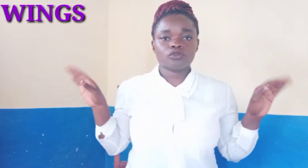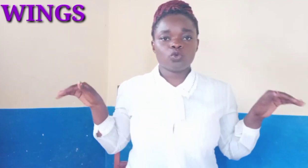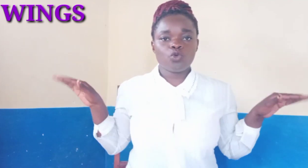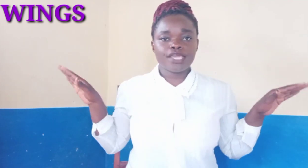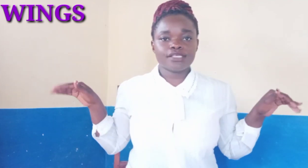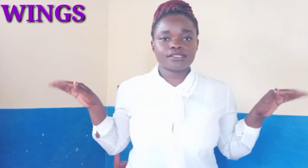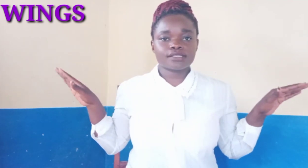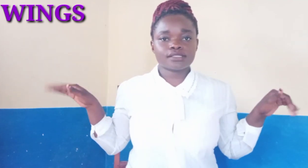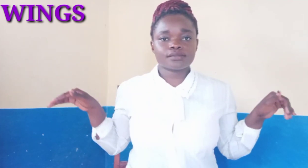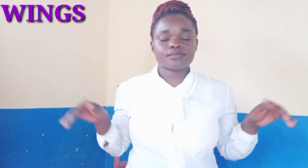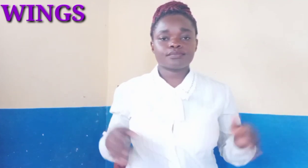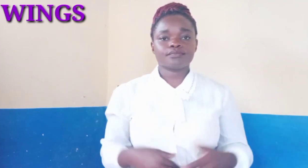Wings.